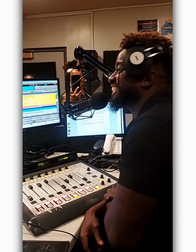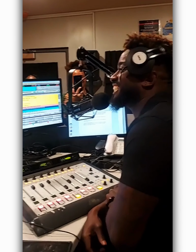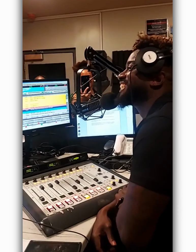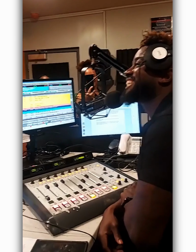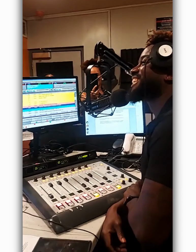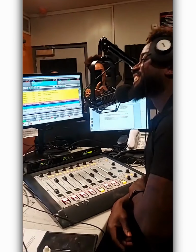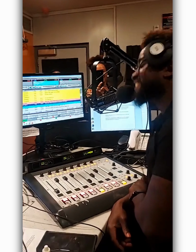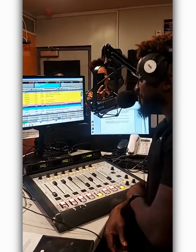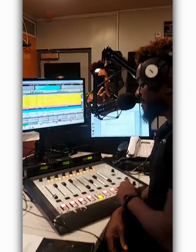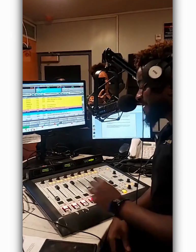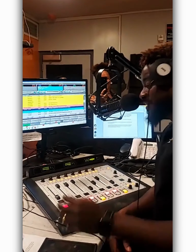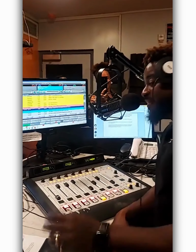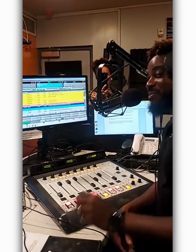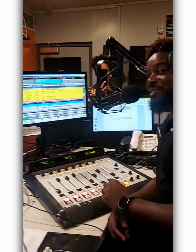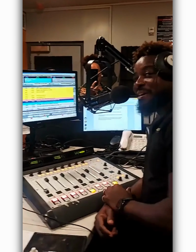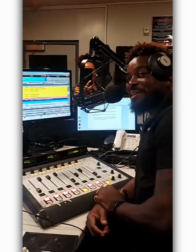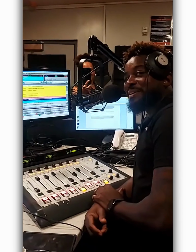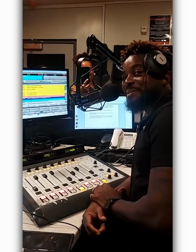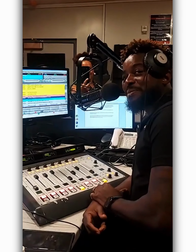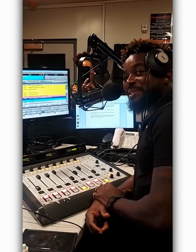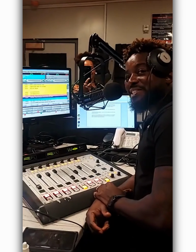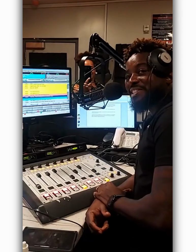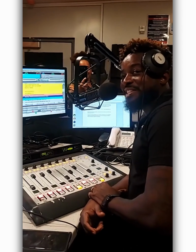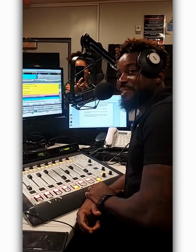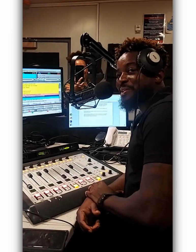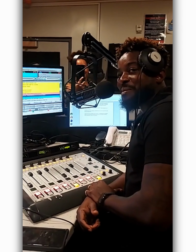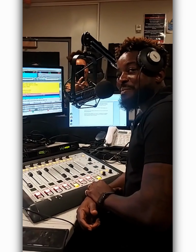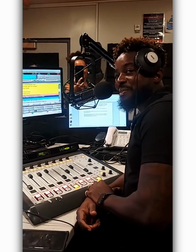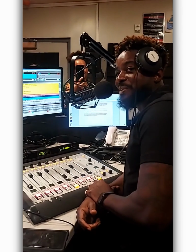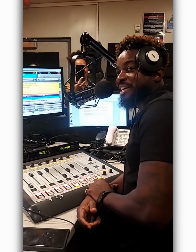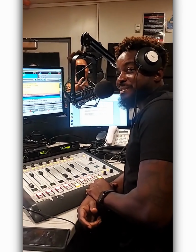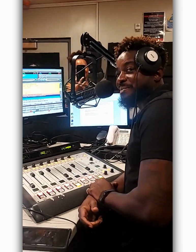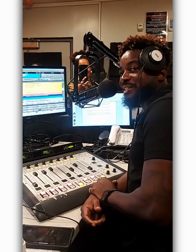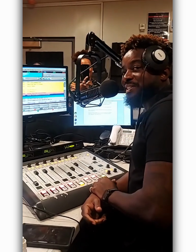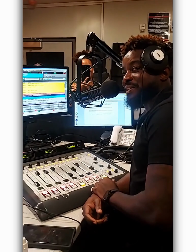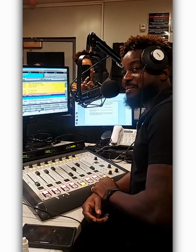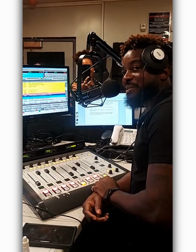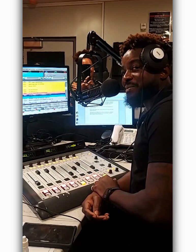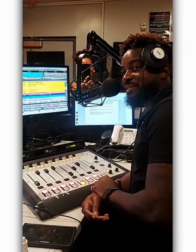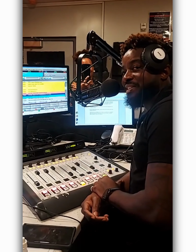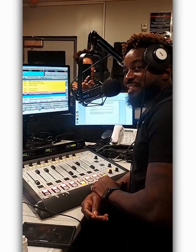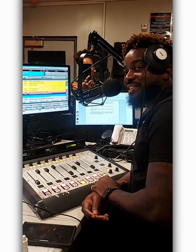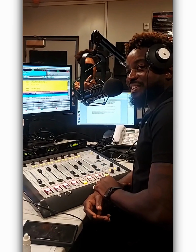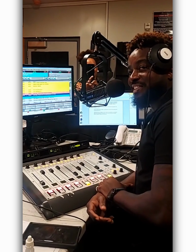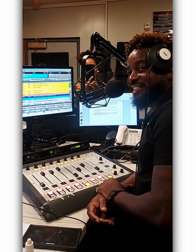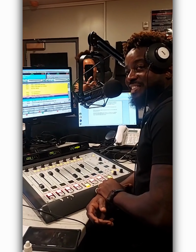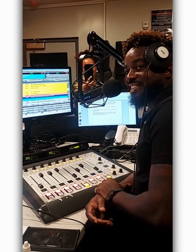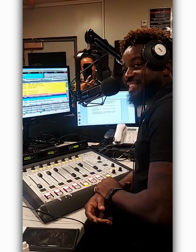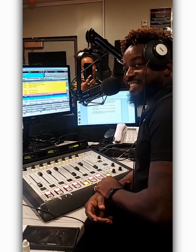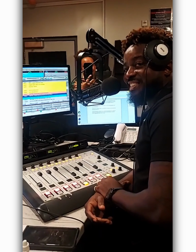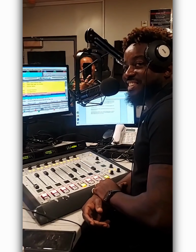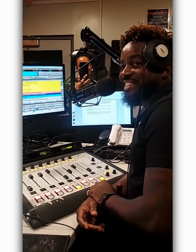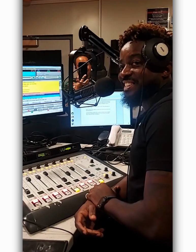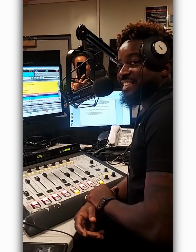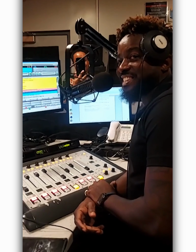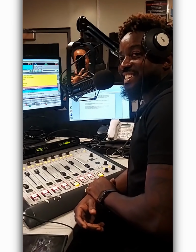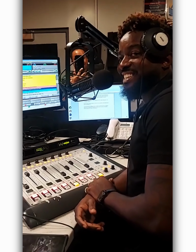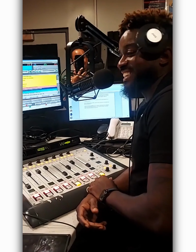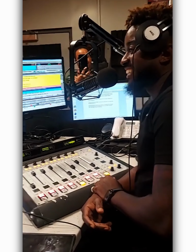say. Suppose to get on here and flop now. Suppose this don't come off the way I expect it to come off. Bro, I didn't want to say, you know what I mean?